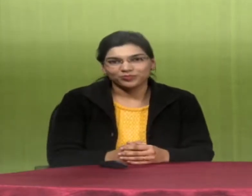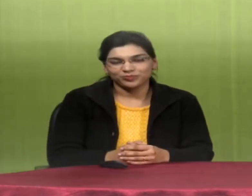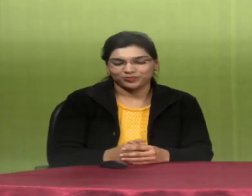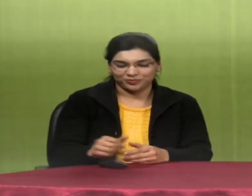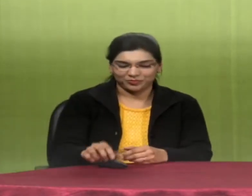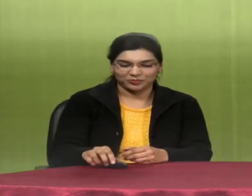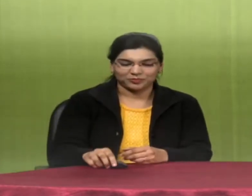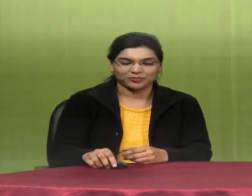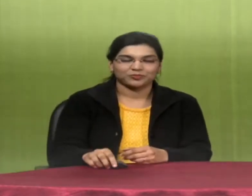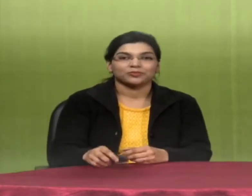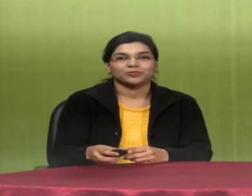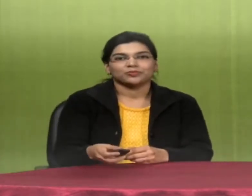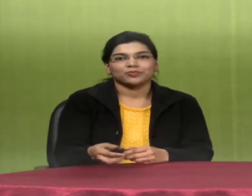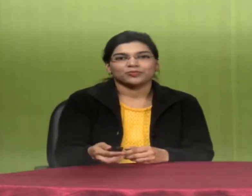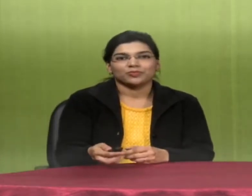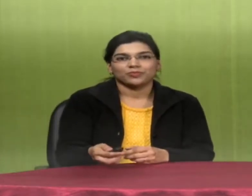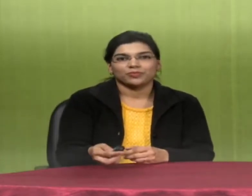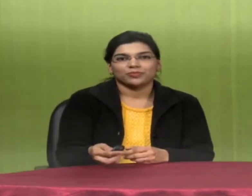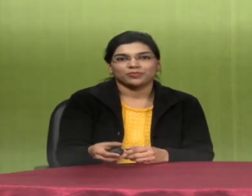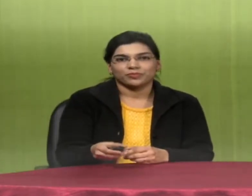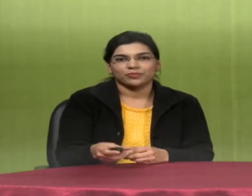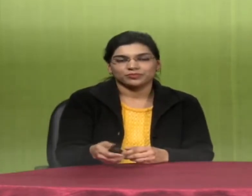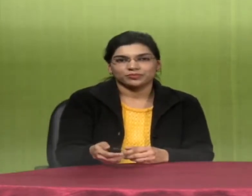The Road Not Taken.